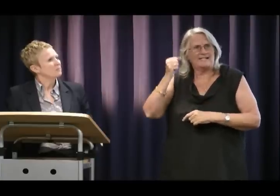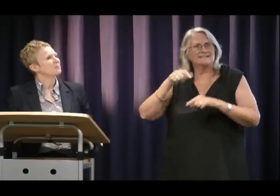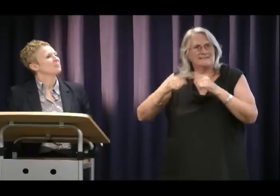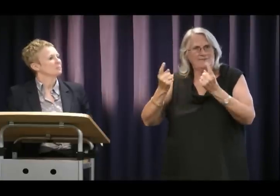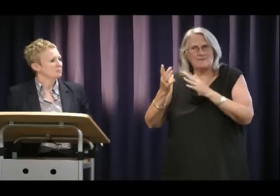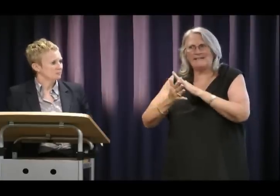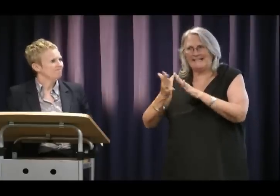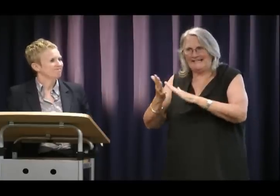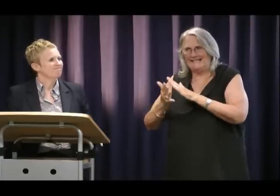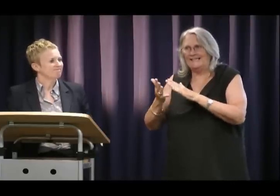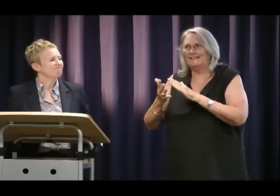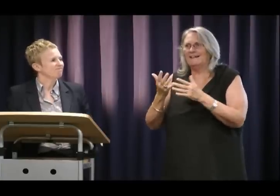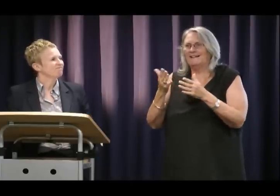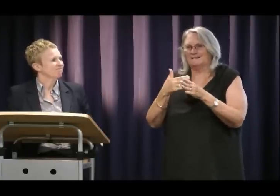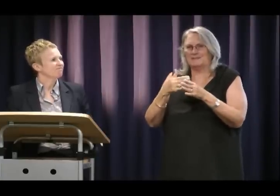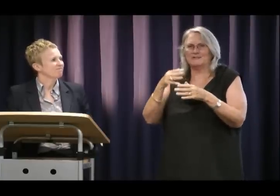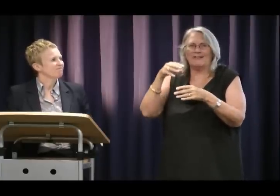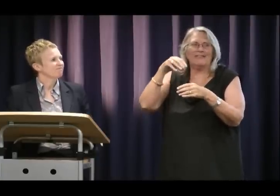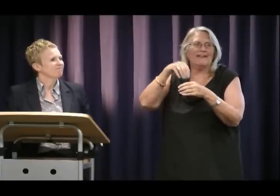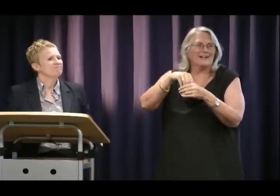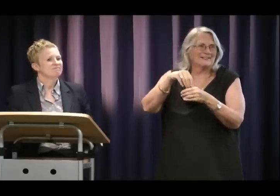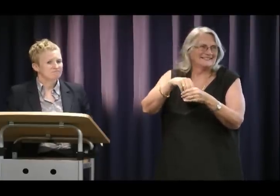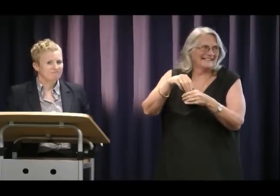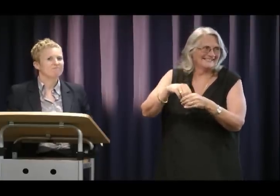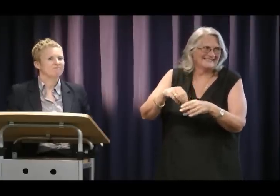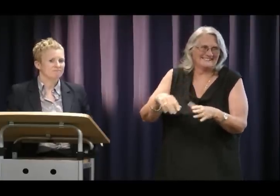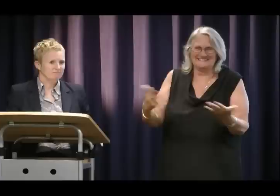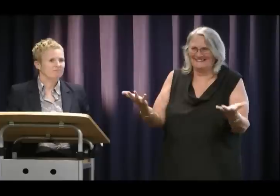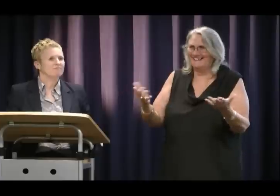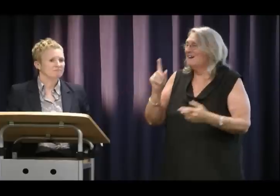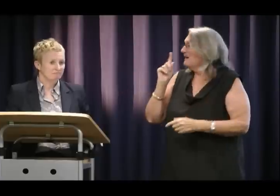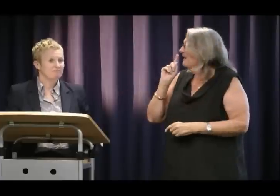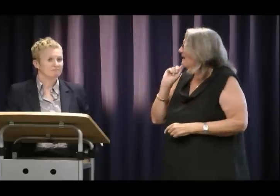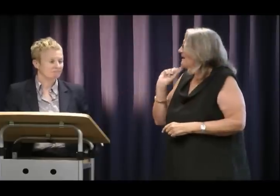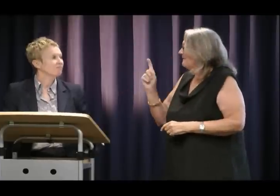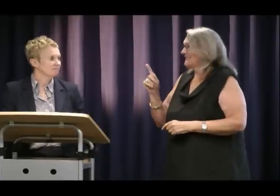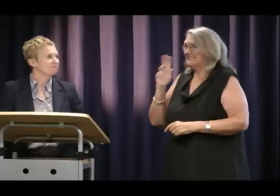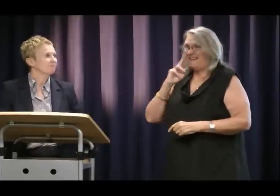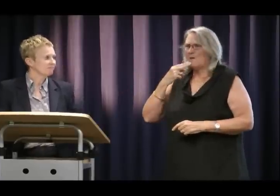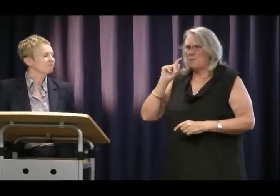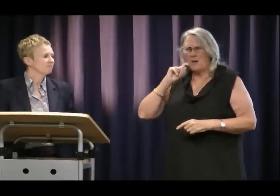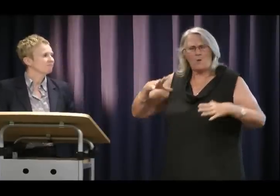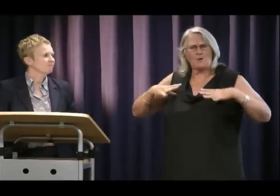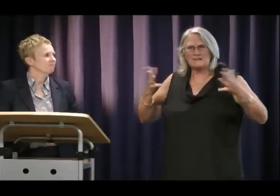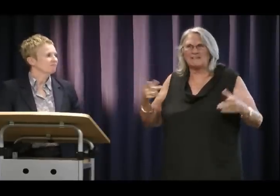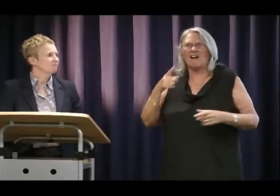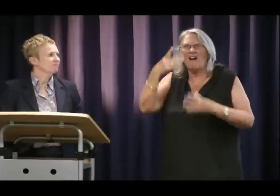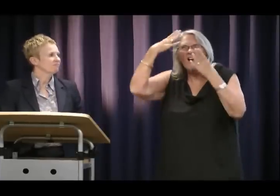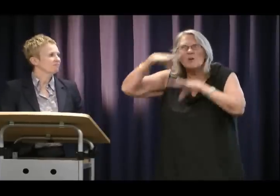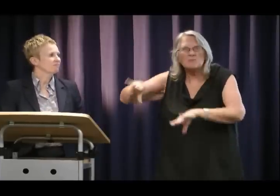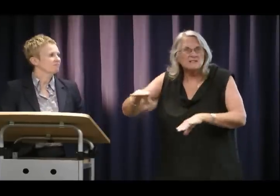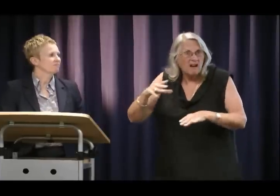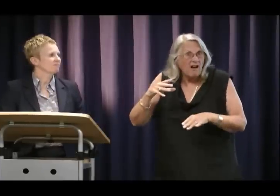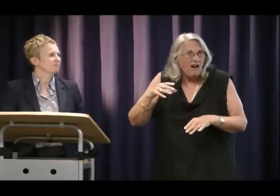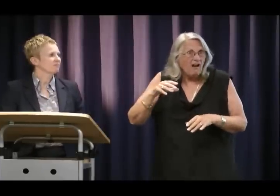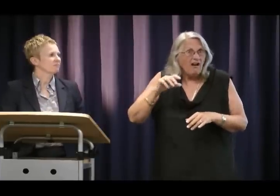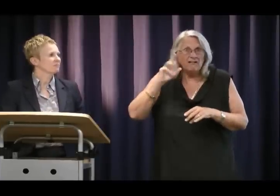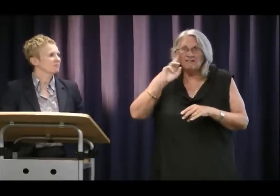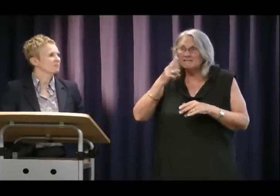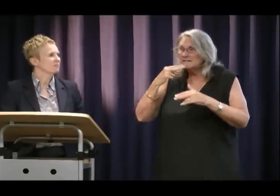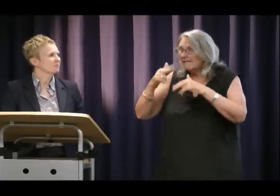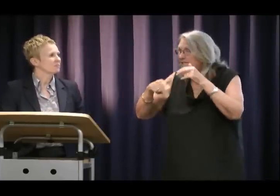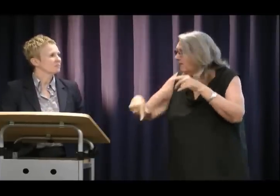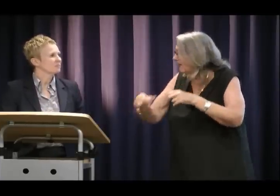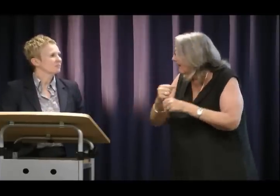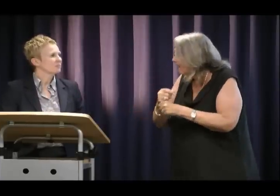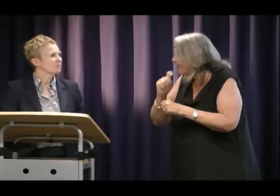particular word, I know it has different meanings depending on the context. I do understand that, but for deaf people, they'll be going, oh,